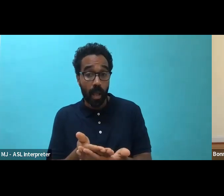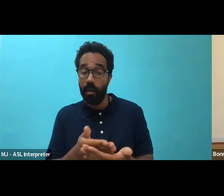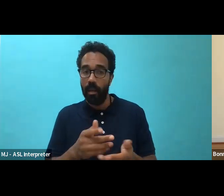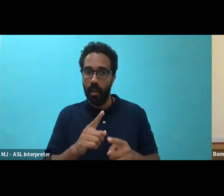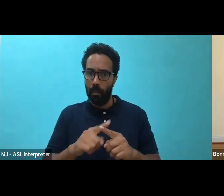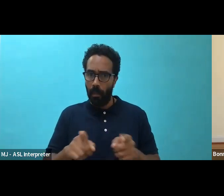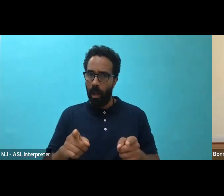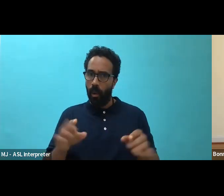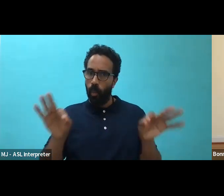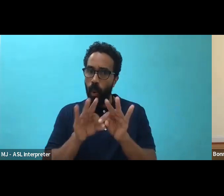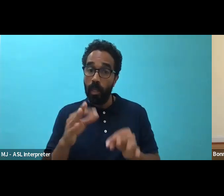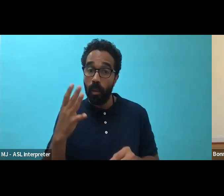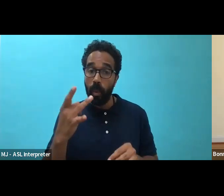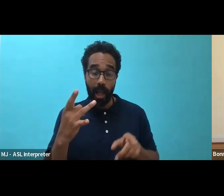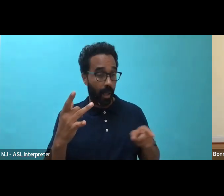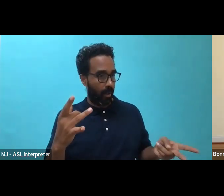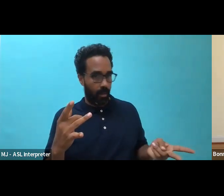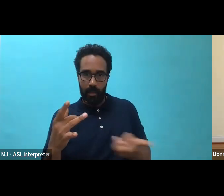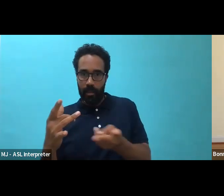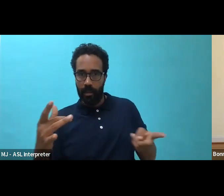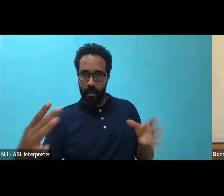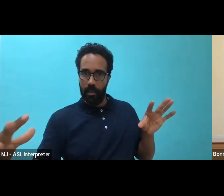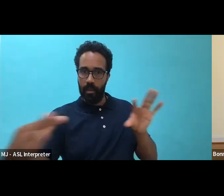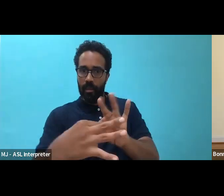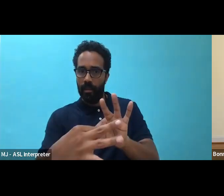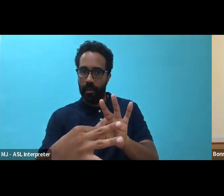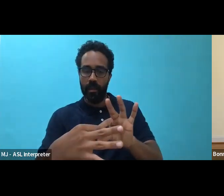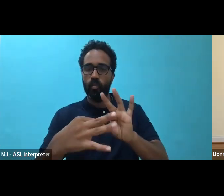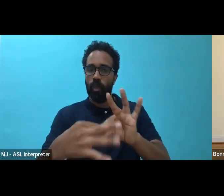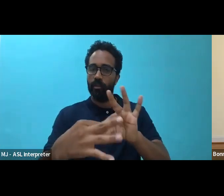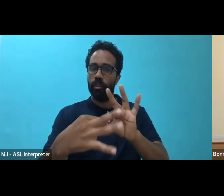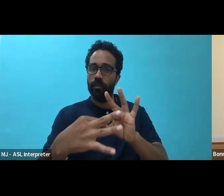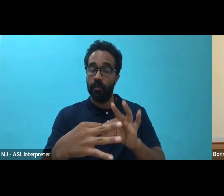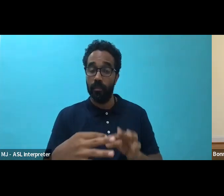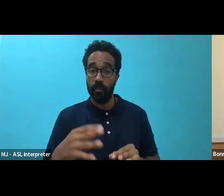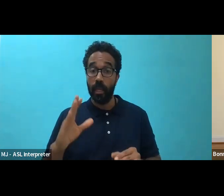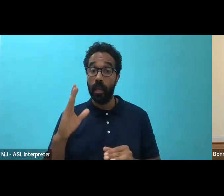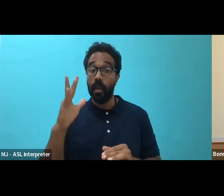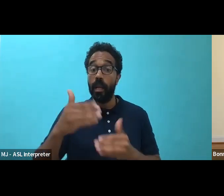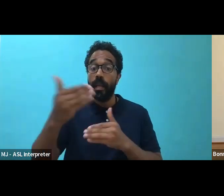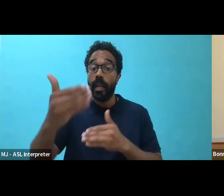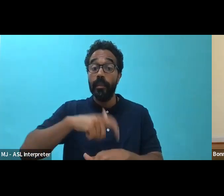a relationship with that legislator and can meet with them on their own the next time.